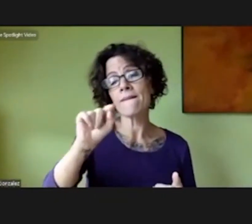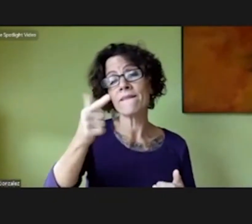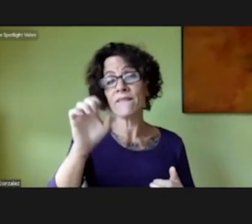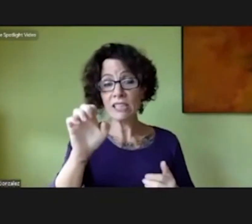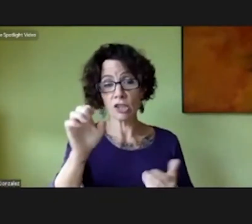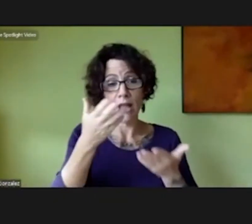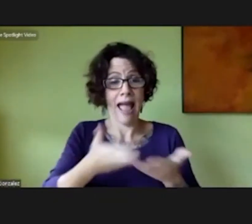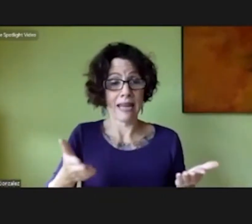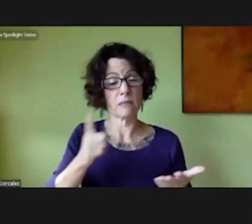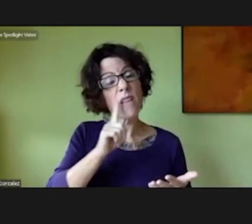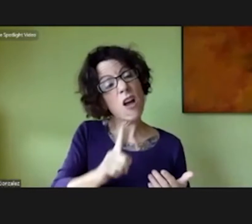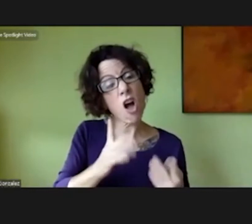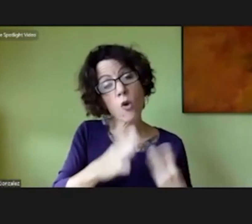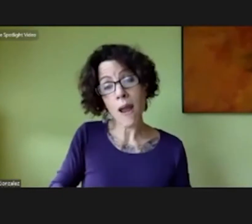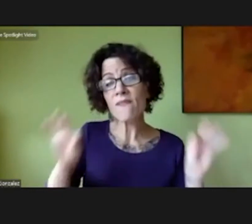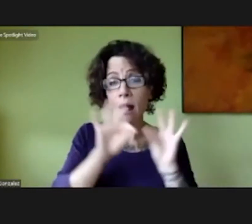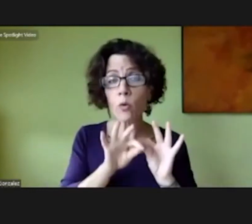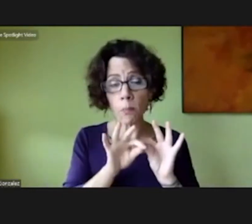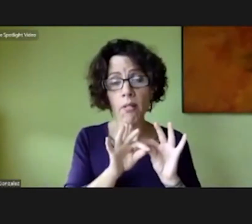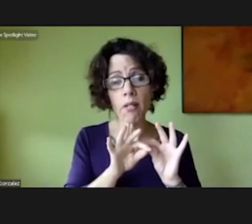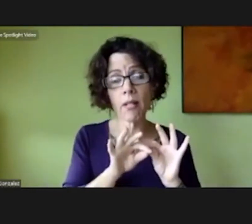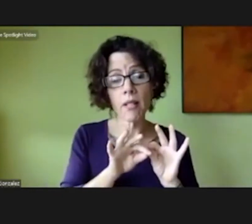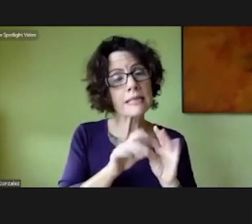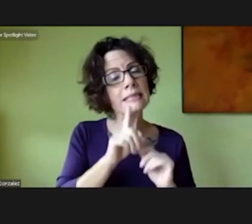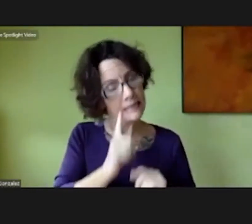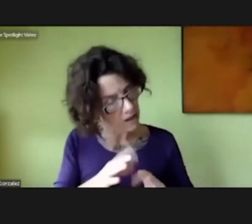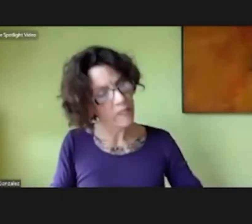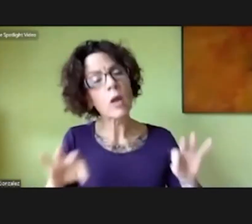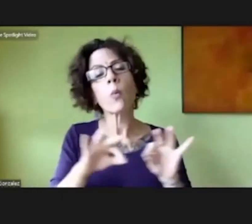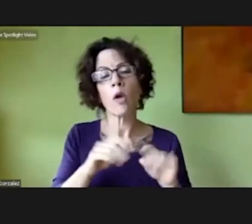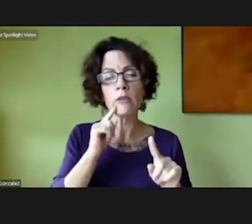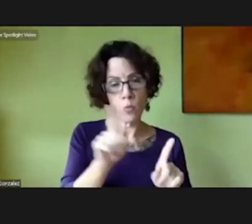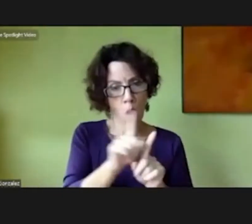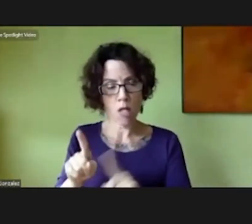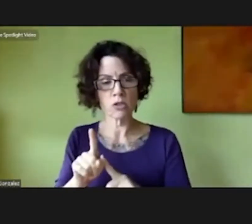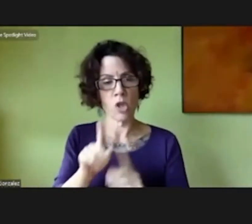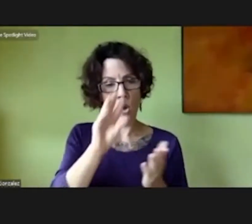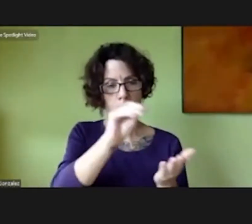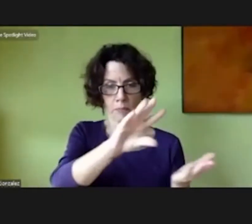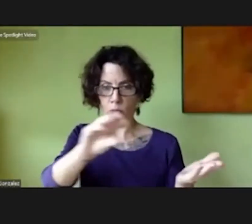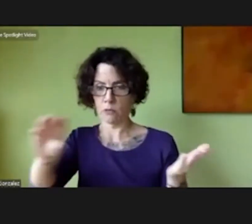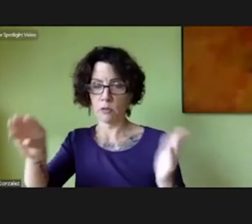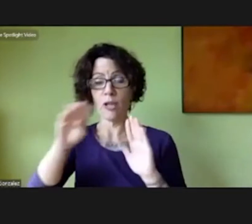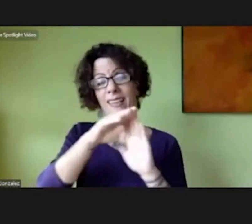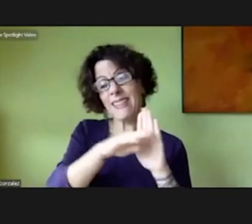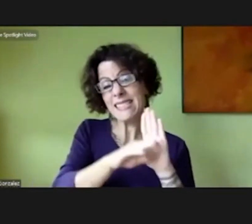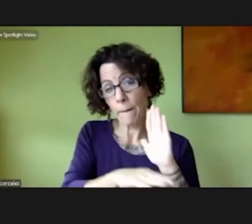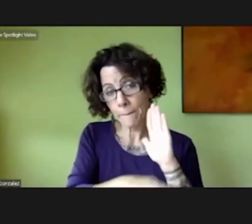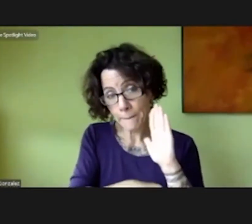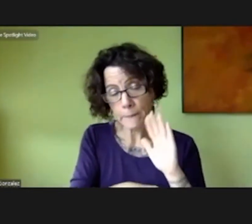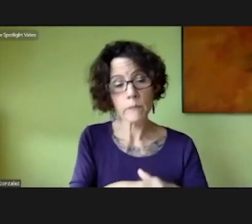And all of your furniture pieces. Many people collect antiques or vintage items that can be